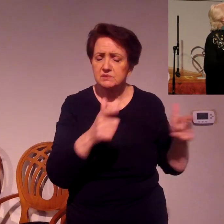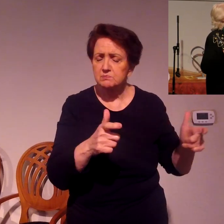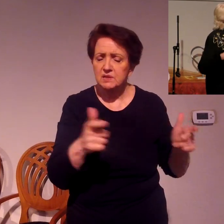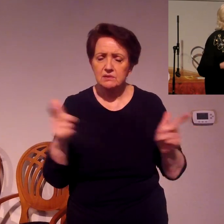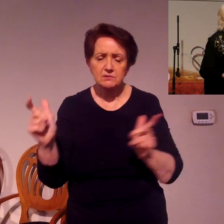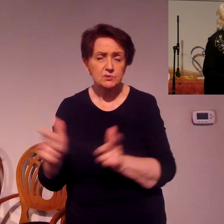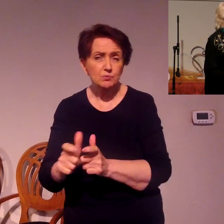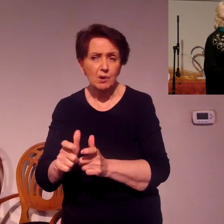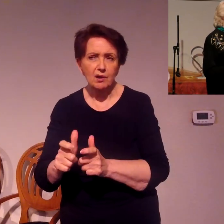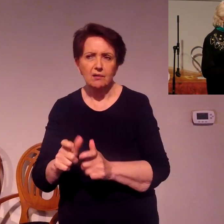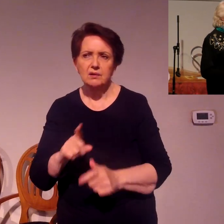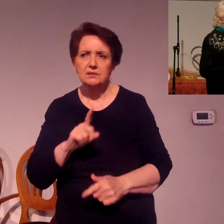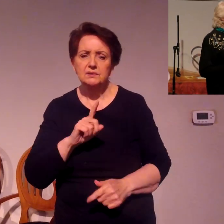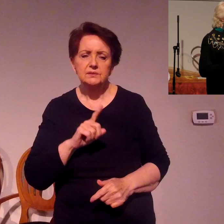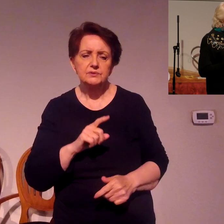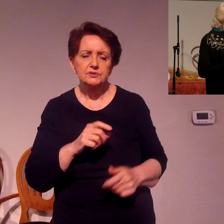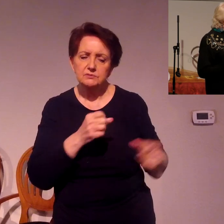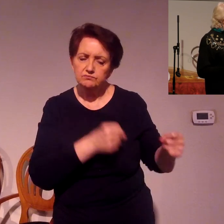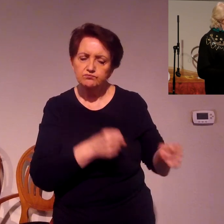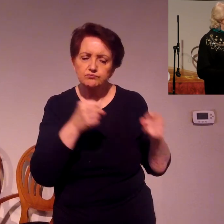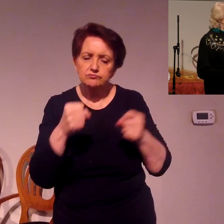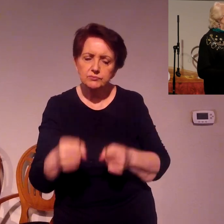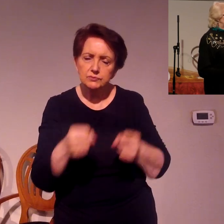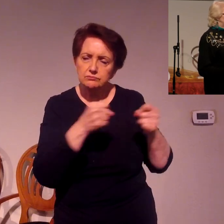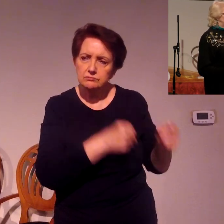really cheerlead,